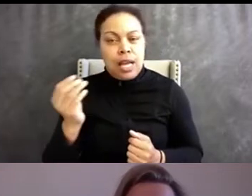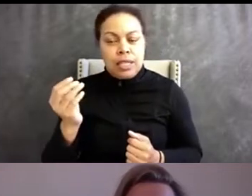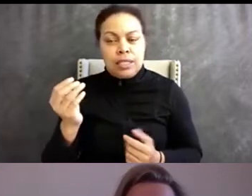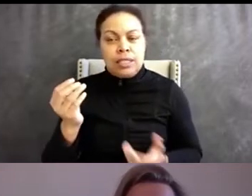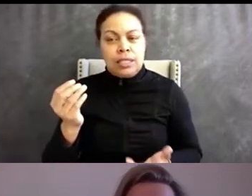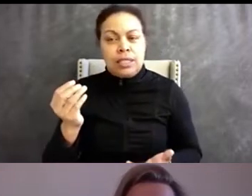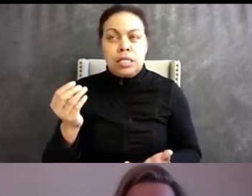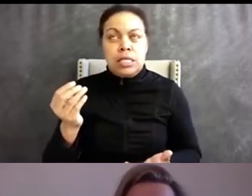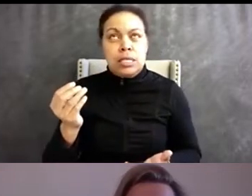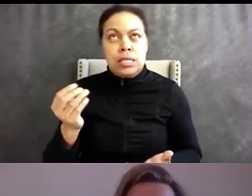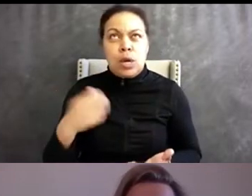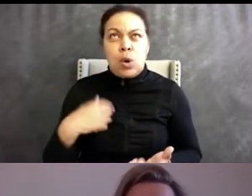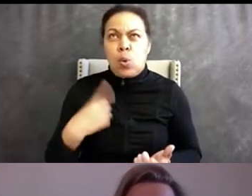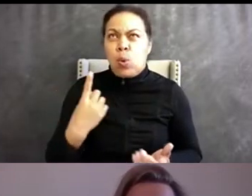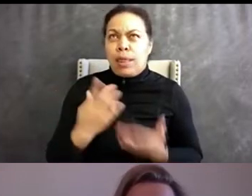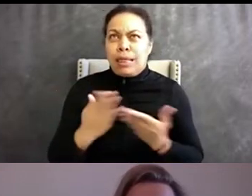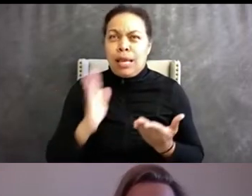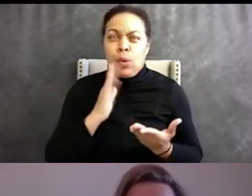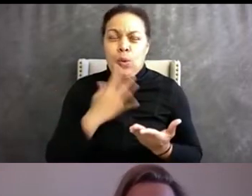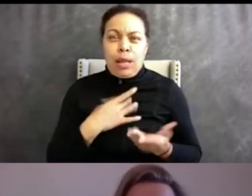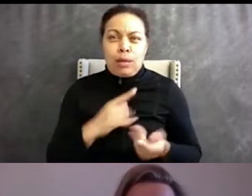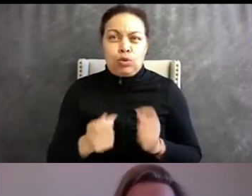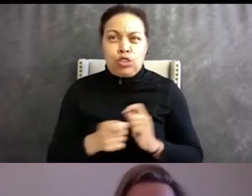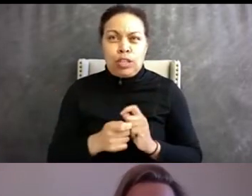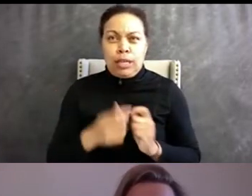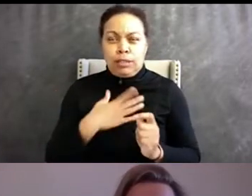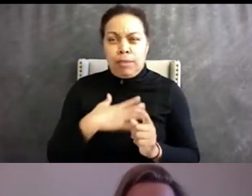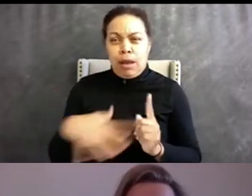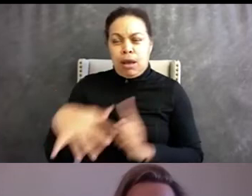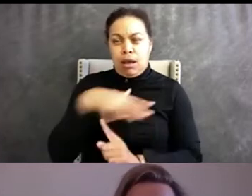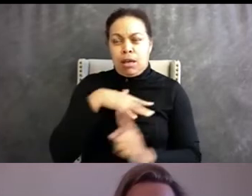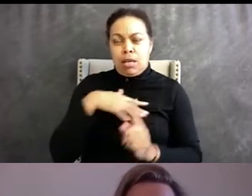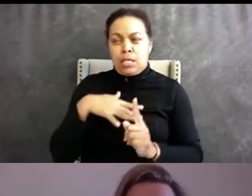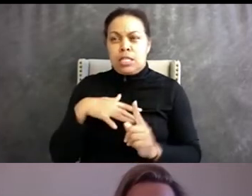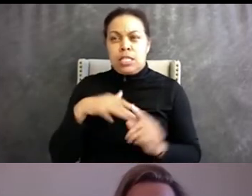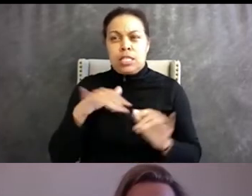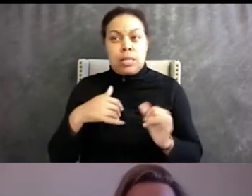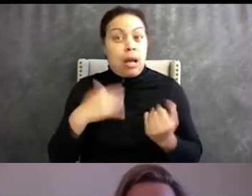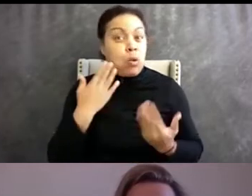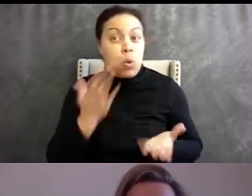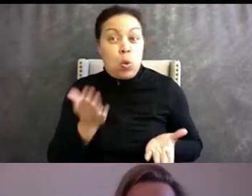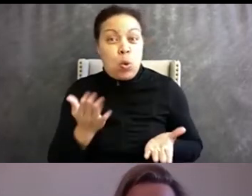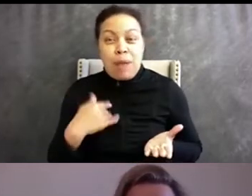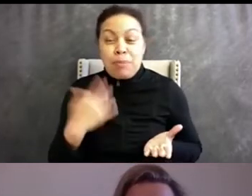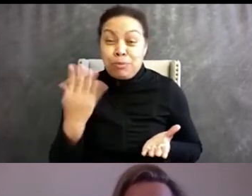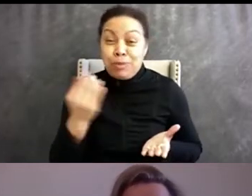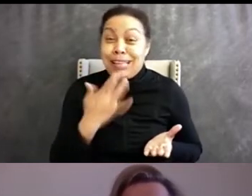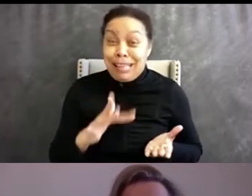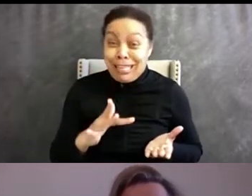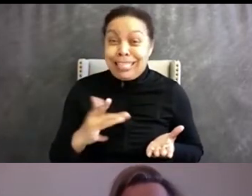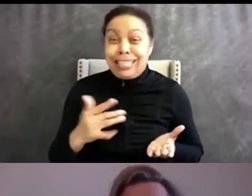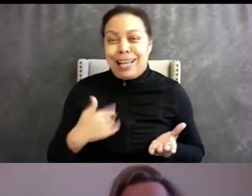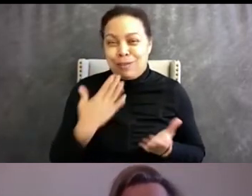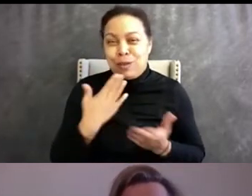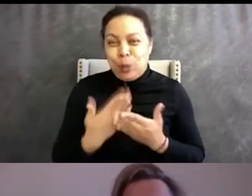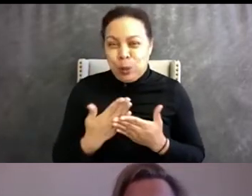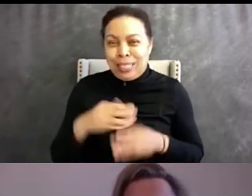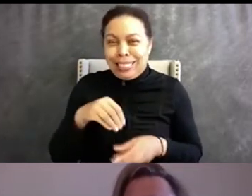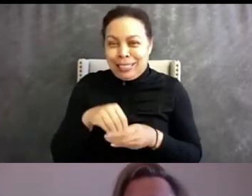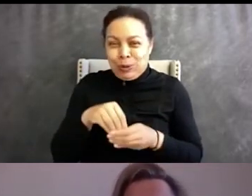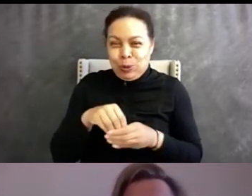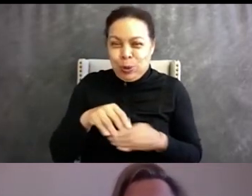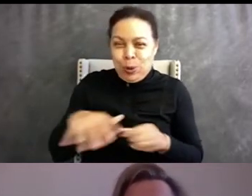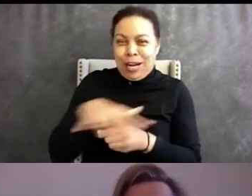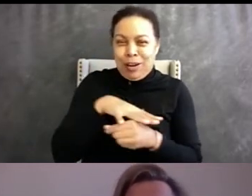let's see, one thing I would change. I don't know, I'm pretty lucky to have a good indoor space in my house